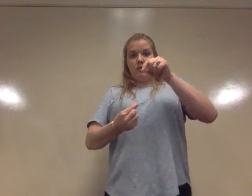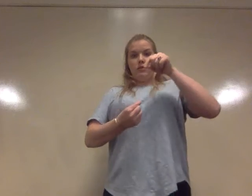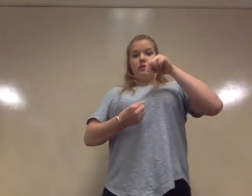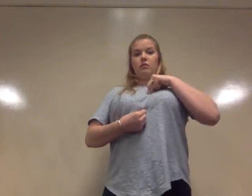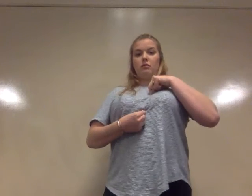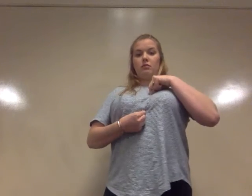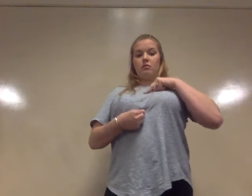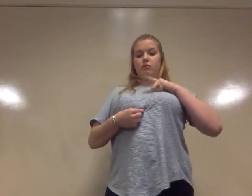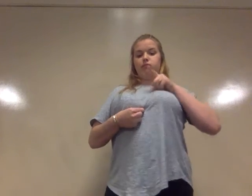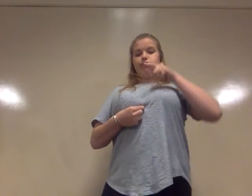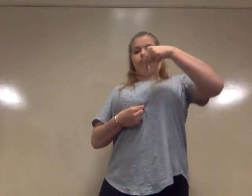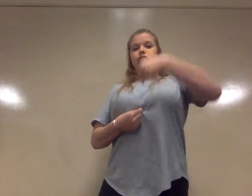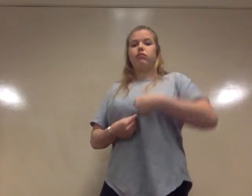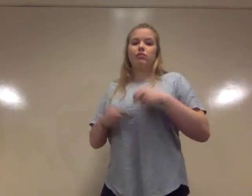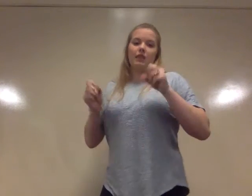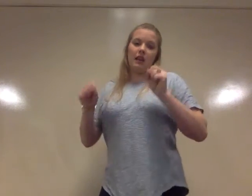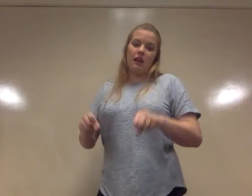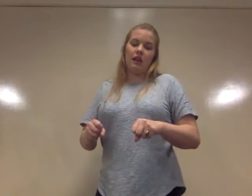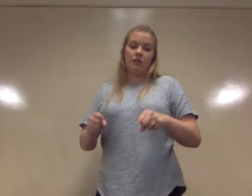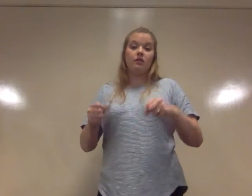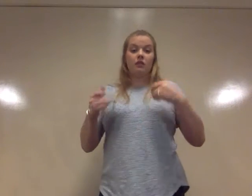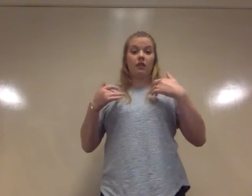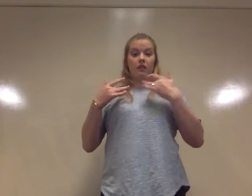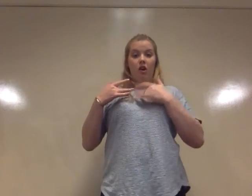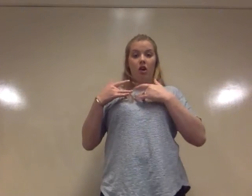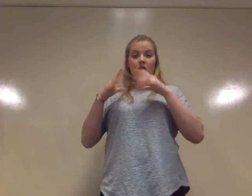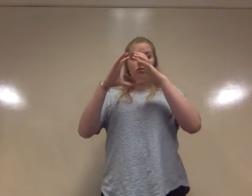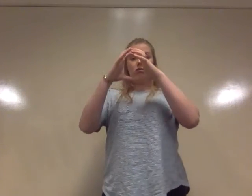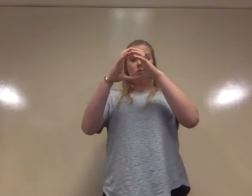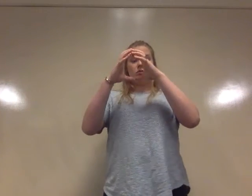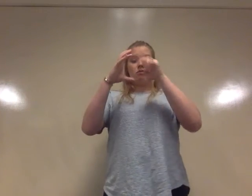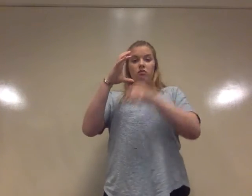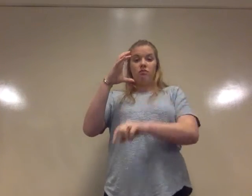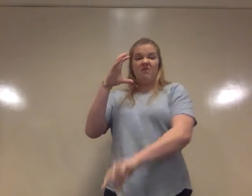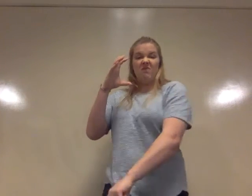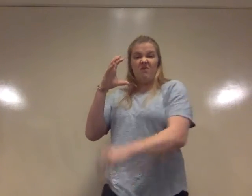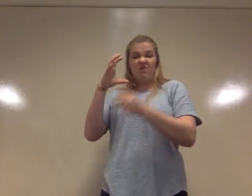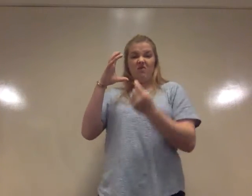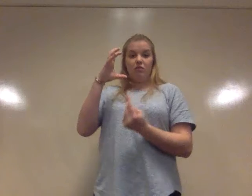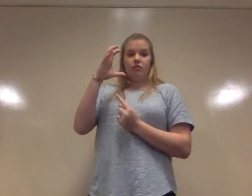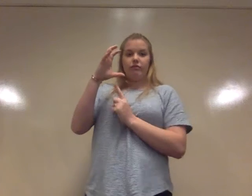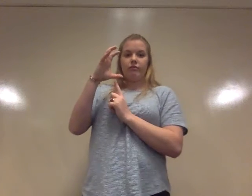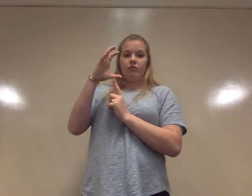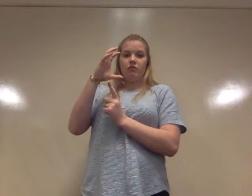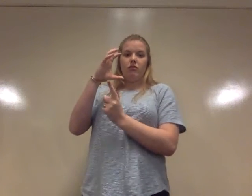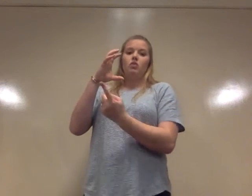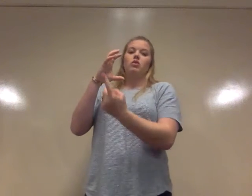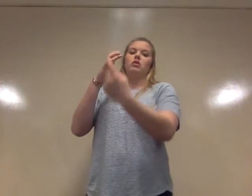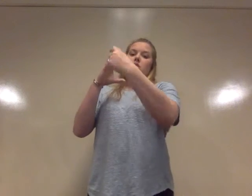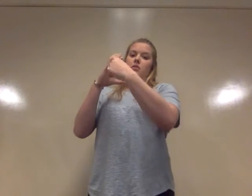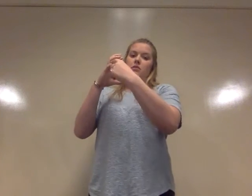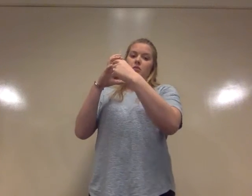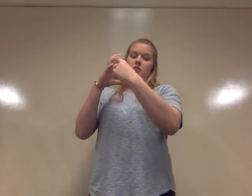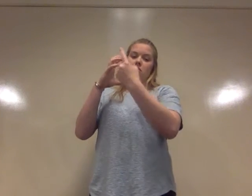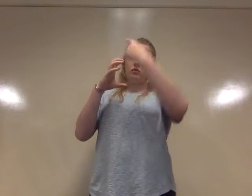flow around or bypass the blockage. Today, over 500,000 Americans go under the knife annually for